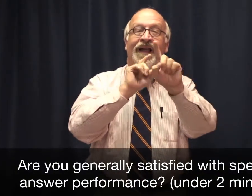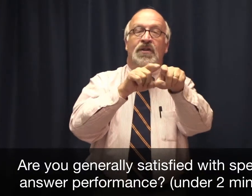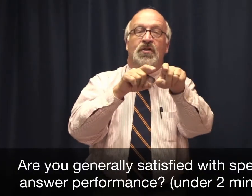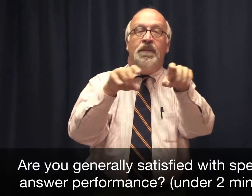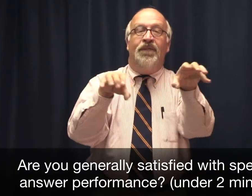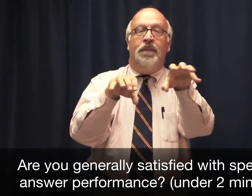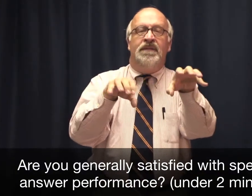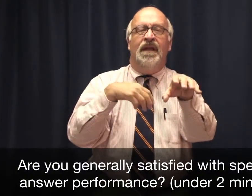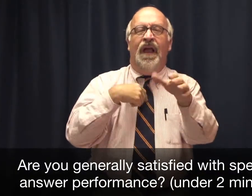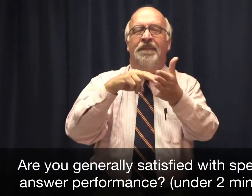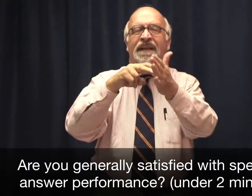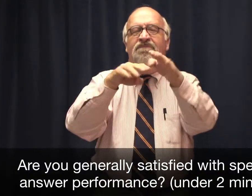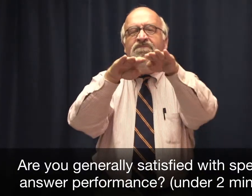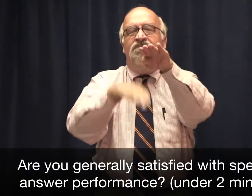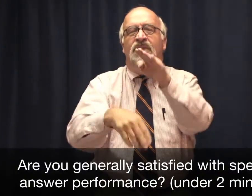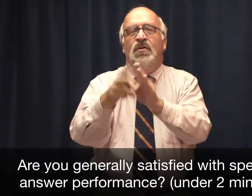performance under 2 minutes?